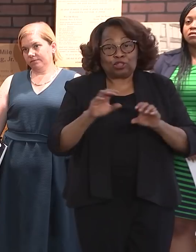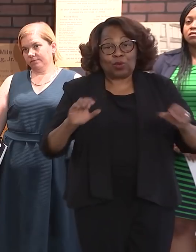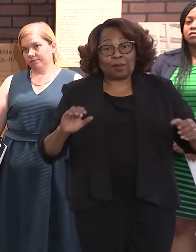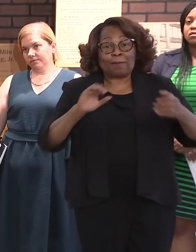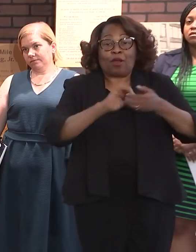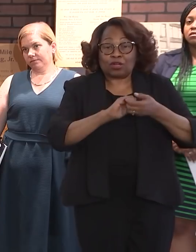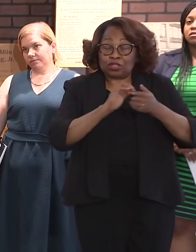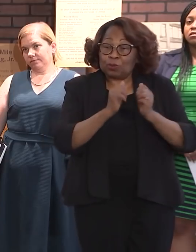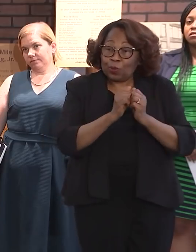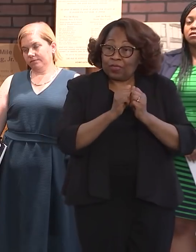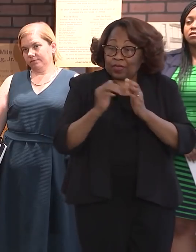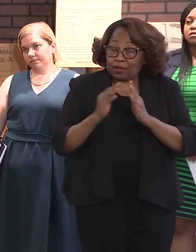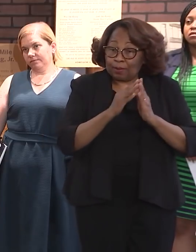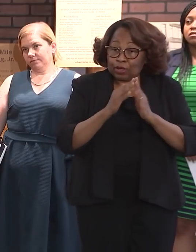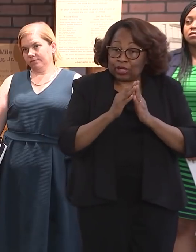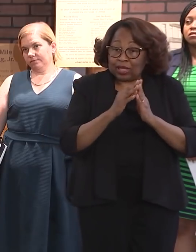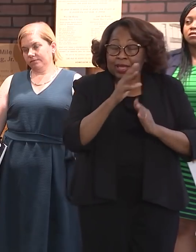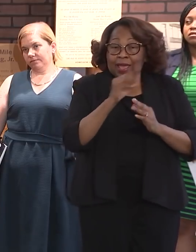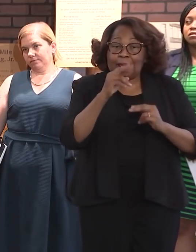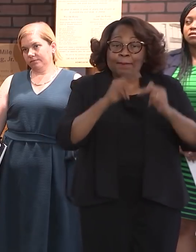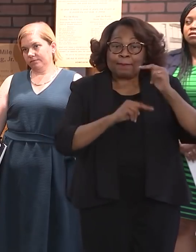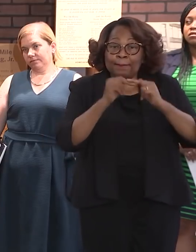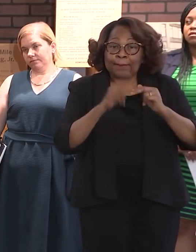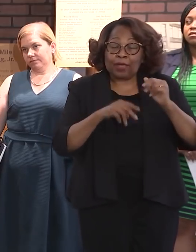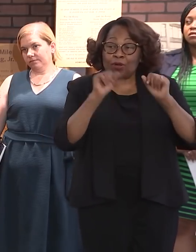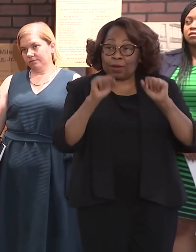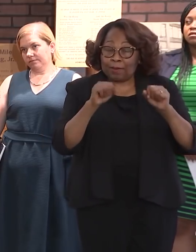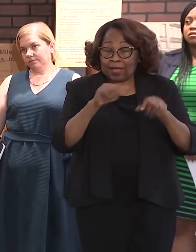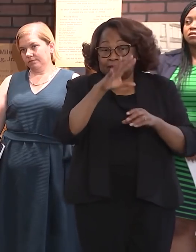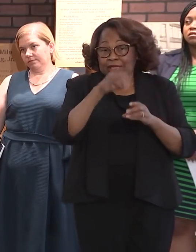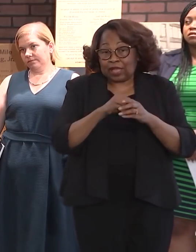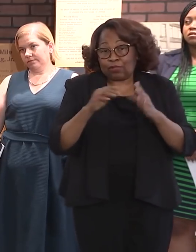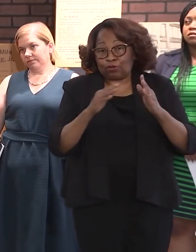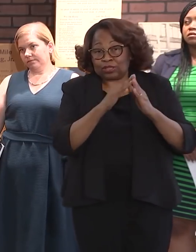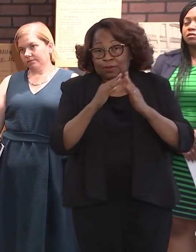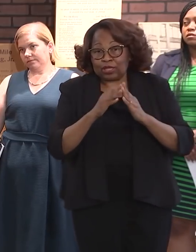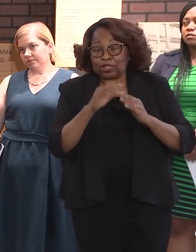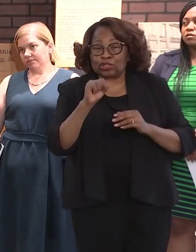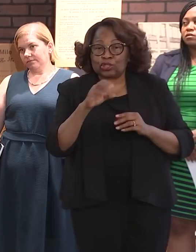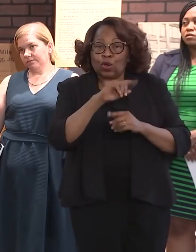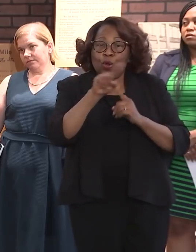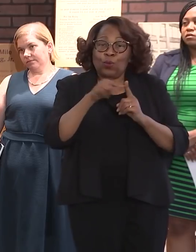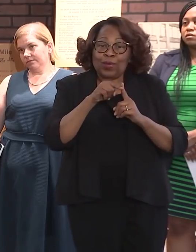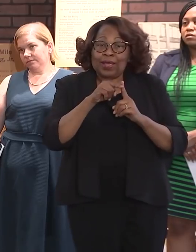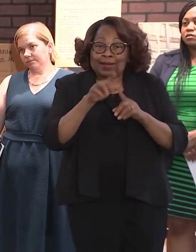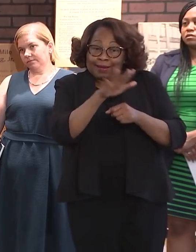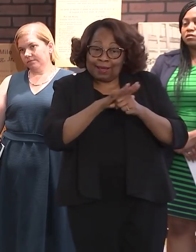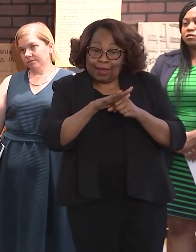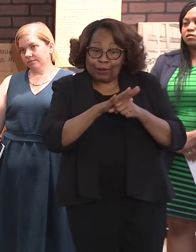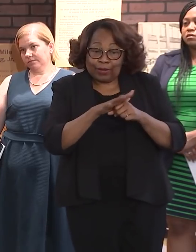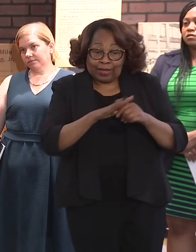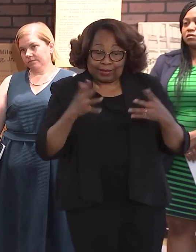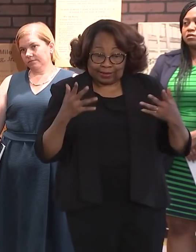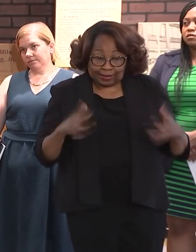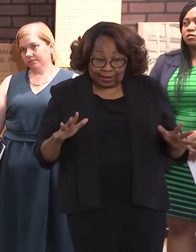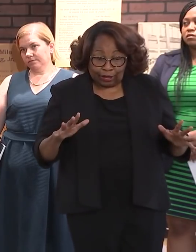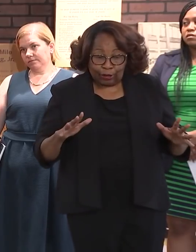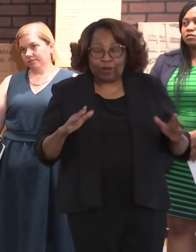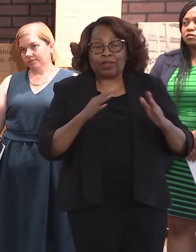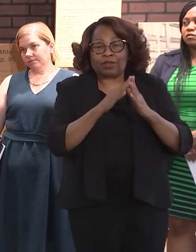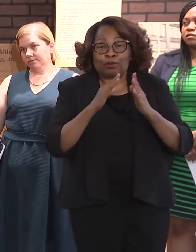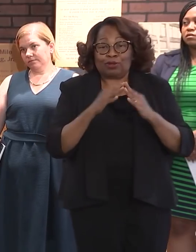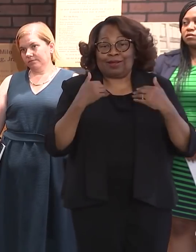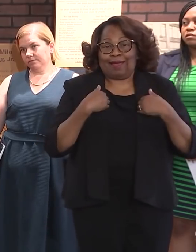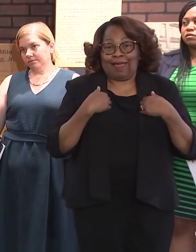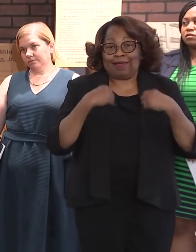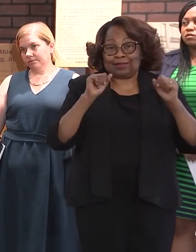partnership with the community and build capacity in those communities so that when an area is cleared, the community has the